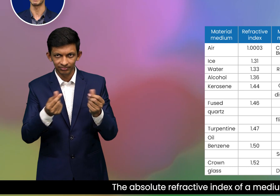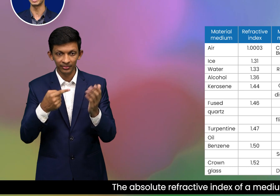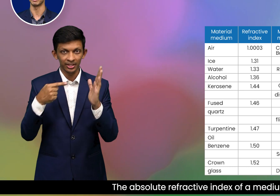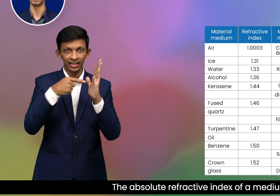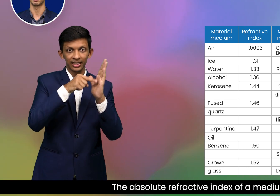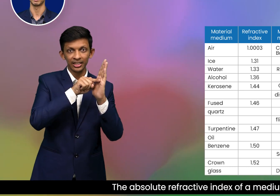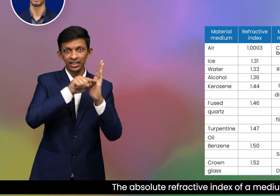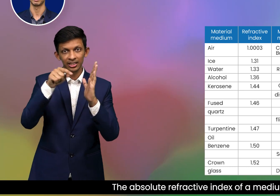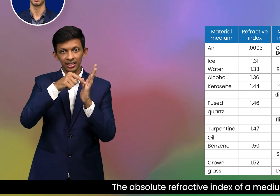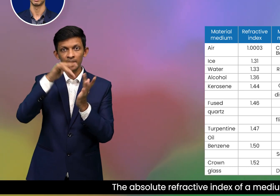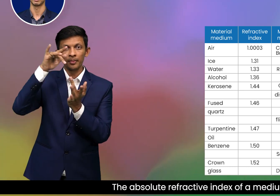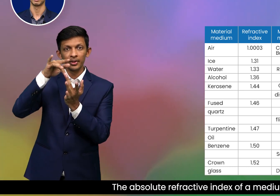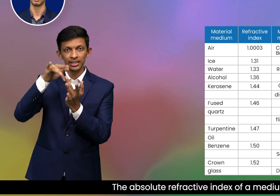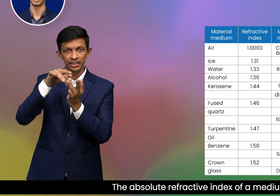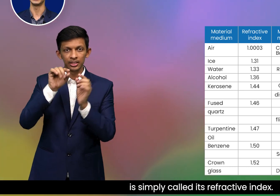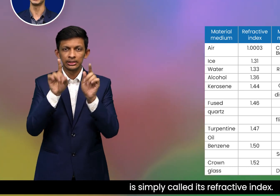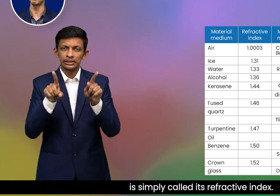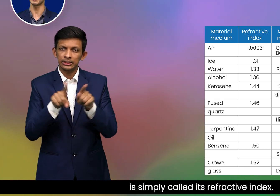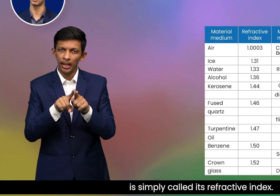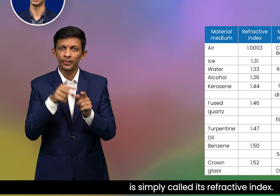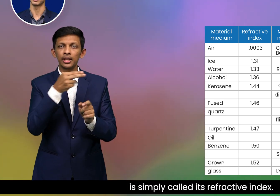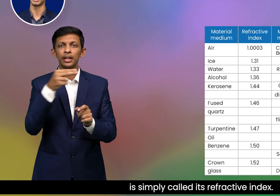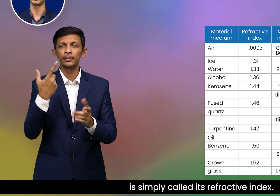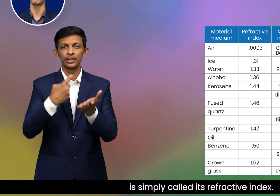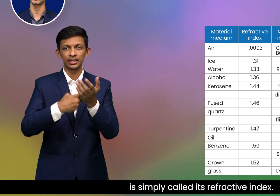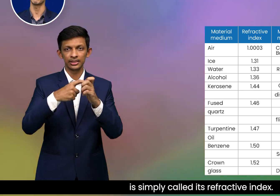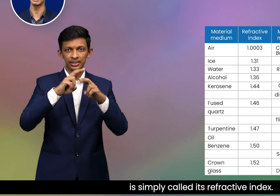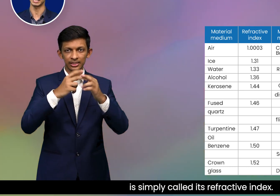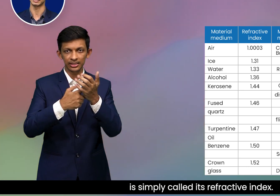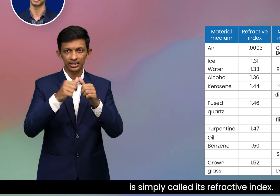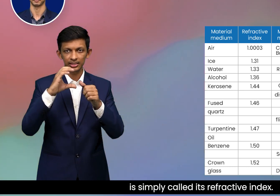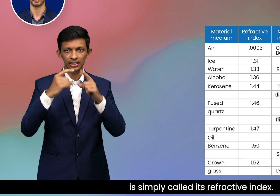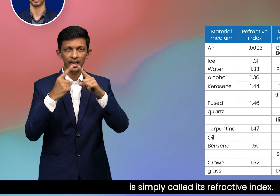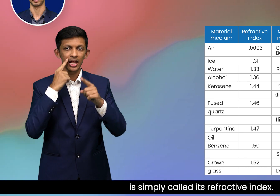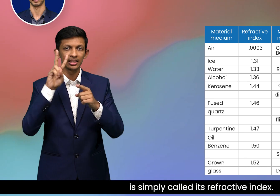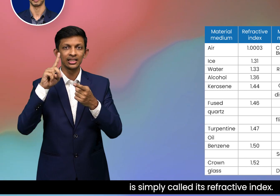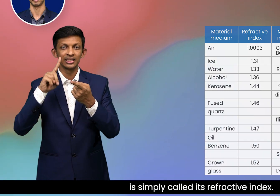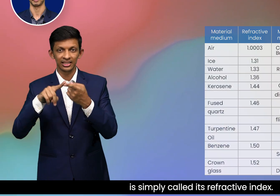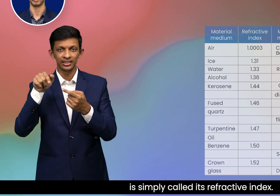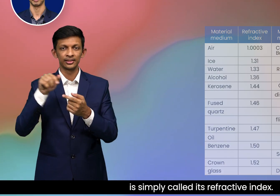of a medium is simply called its refractive index.